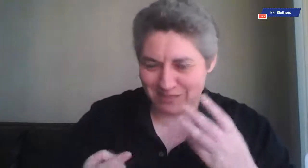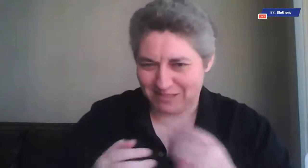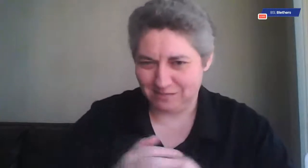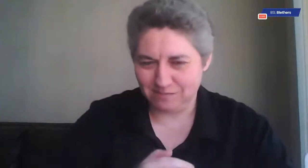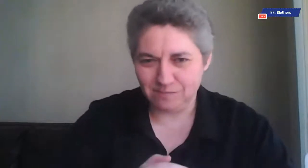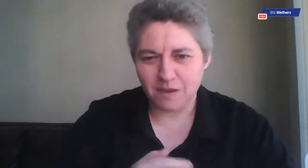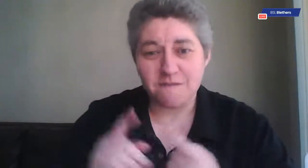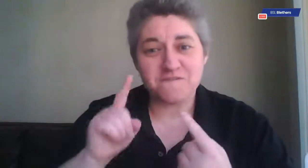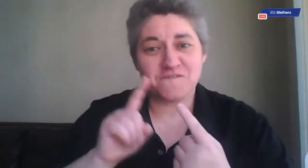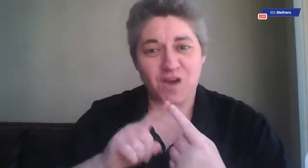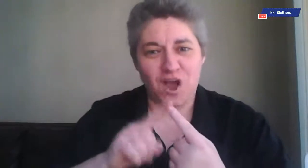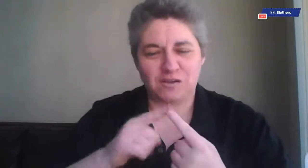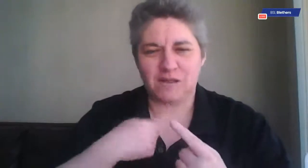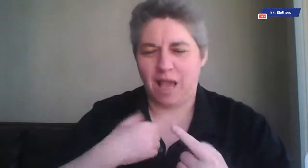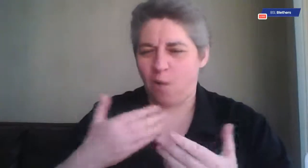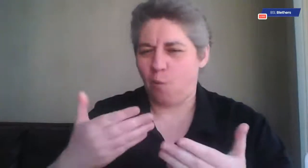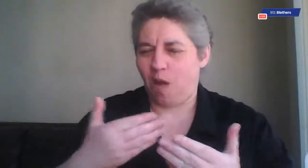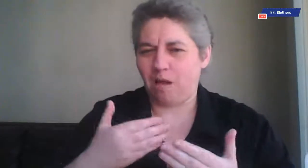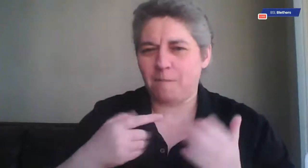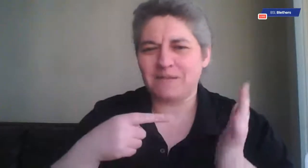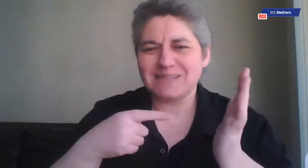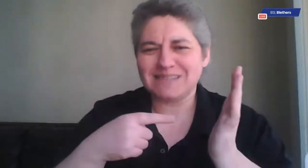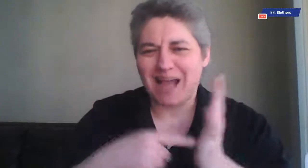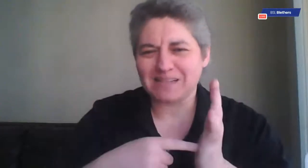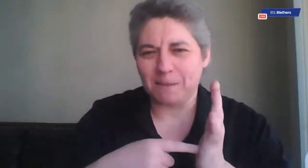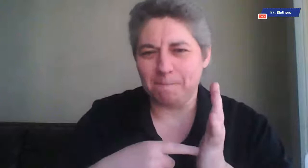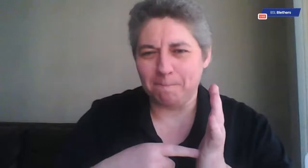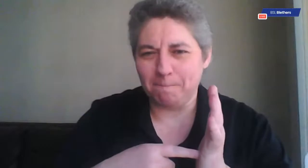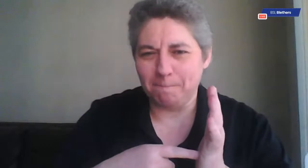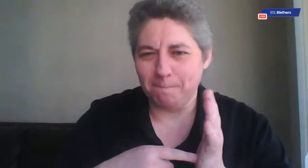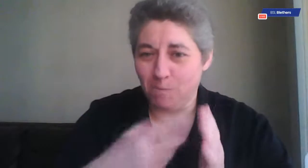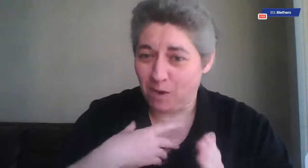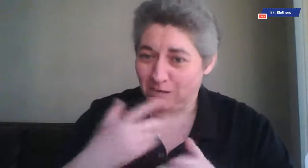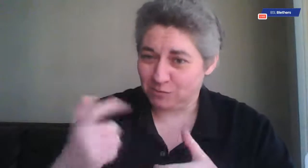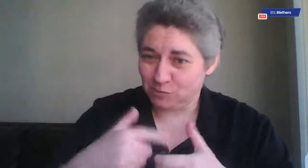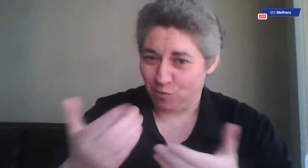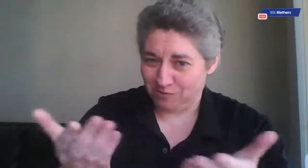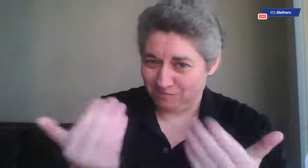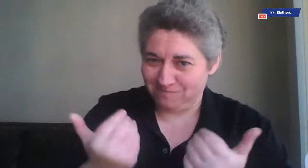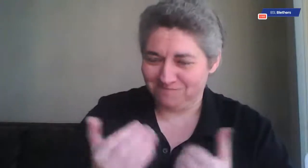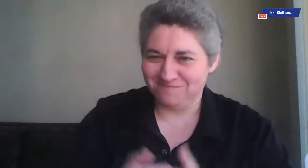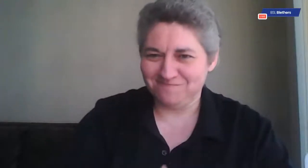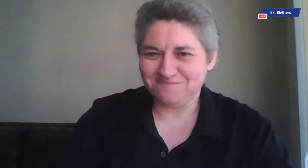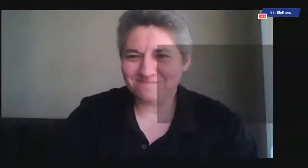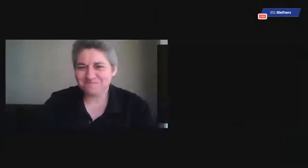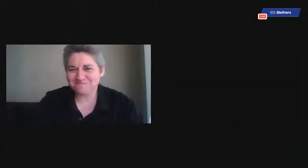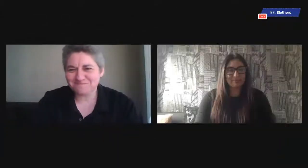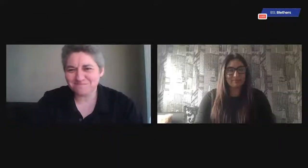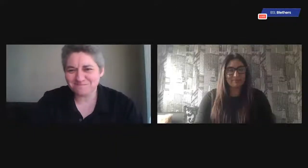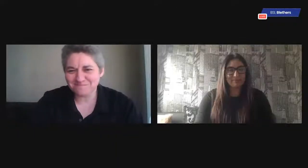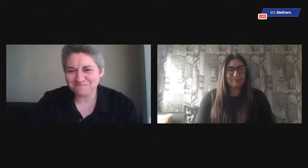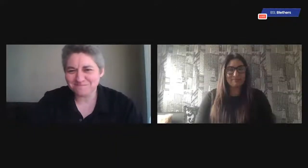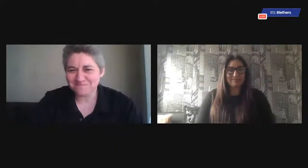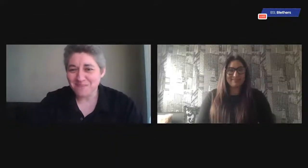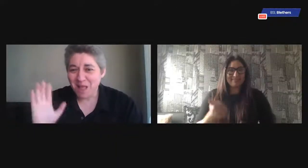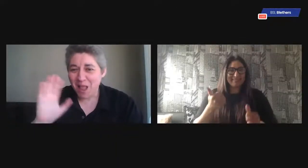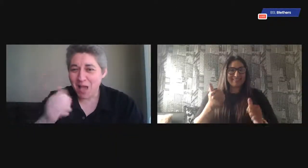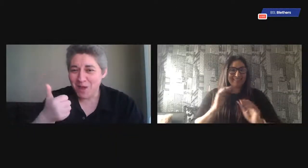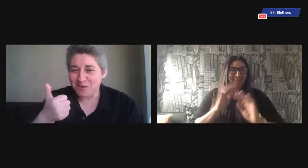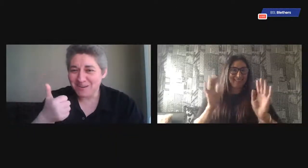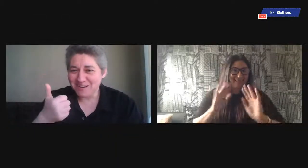full. So I'm so excited to welcome our first guest, and our first guest is Tasnim.